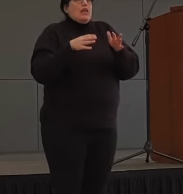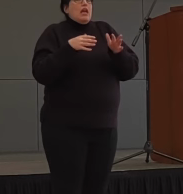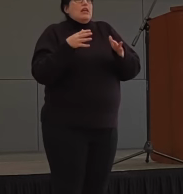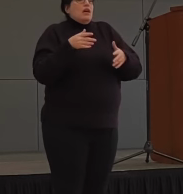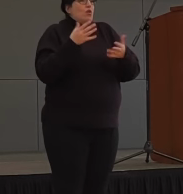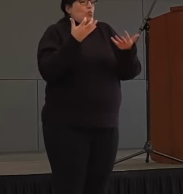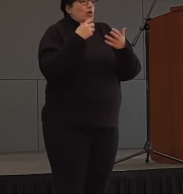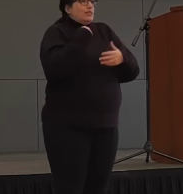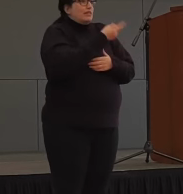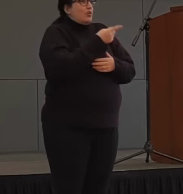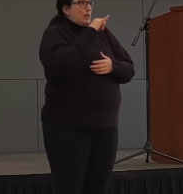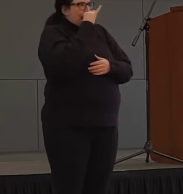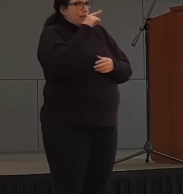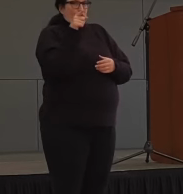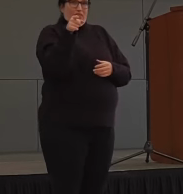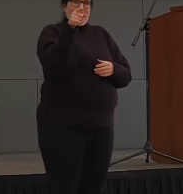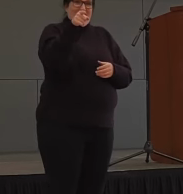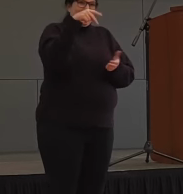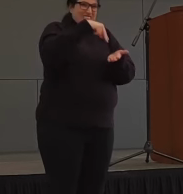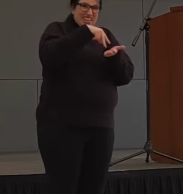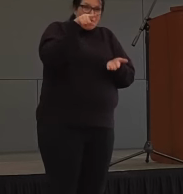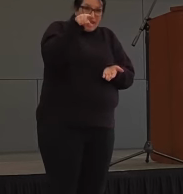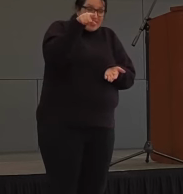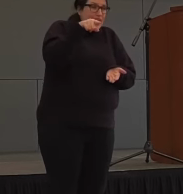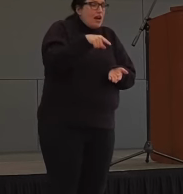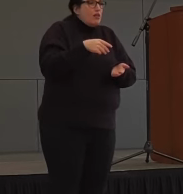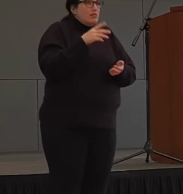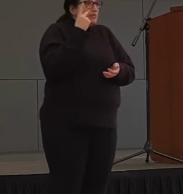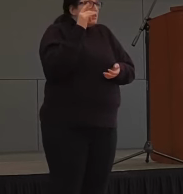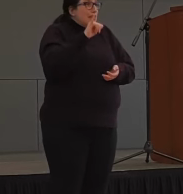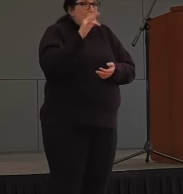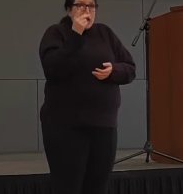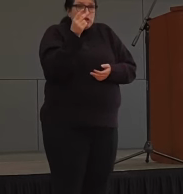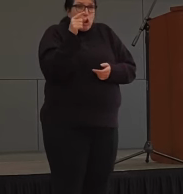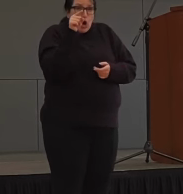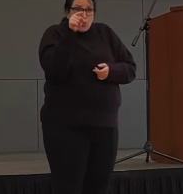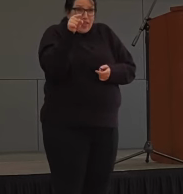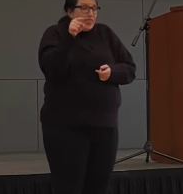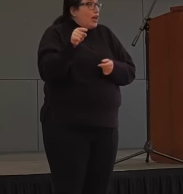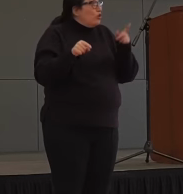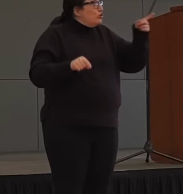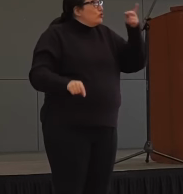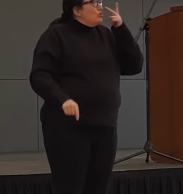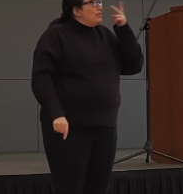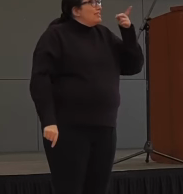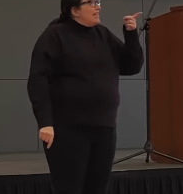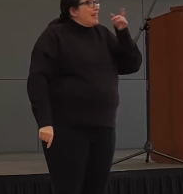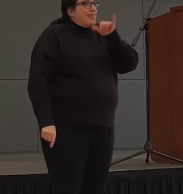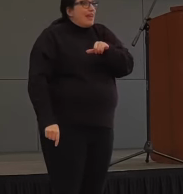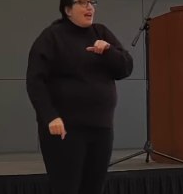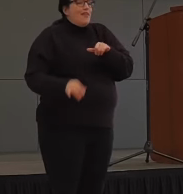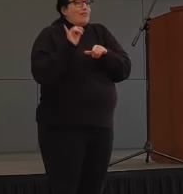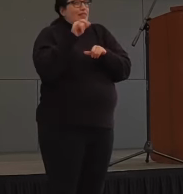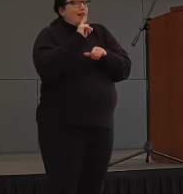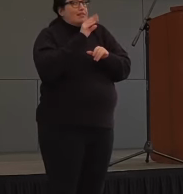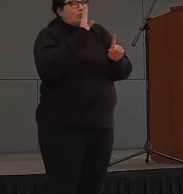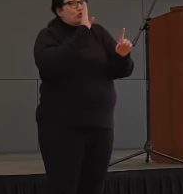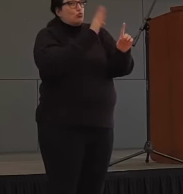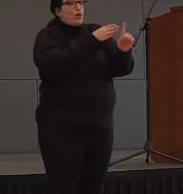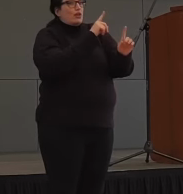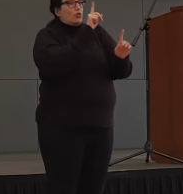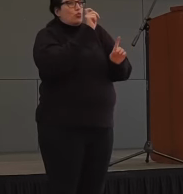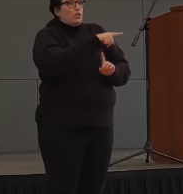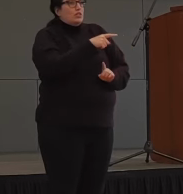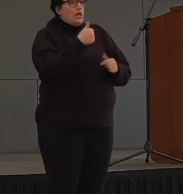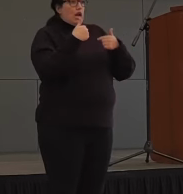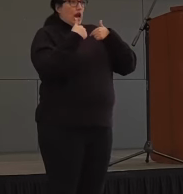very anxious, right? They may say, do you see that? That's a direct question.